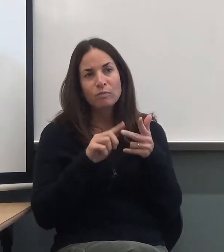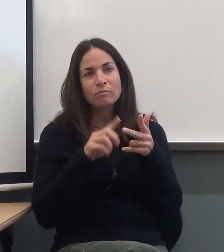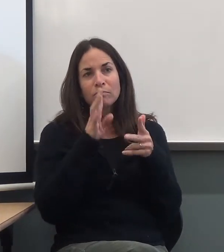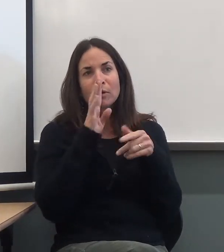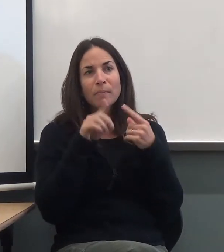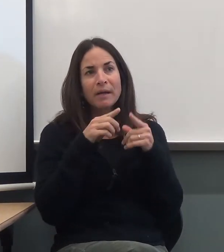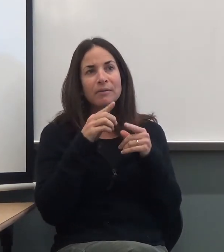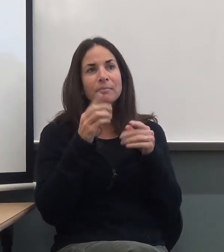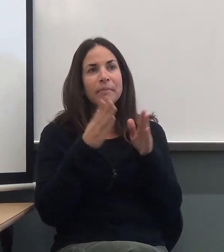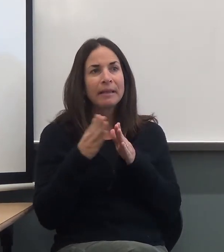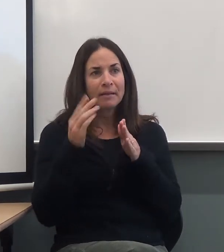bit.